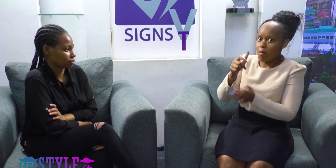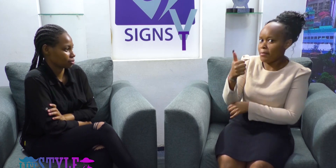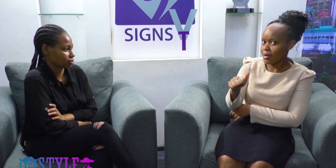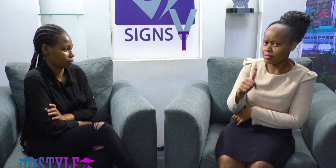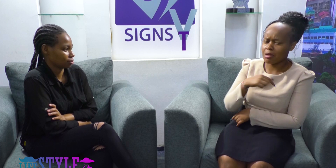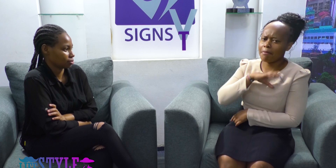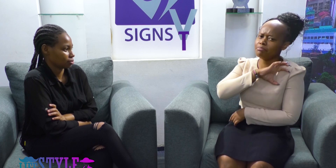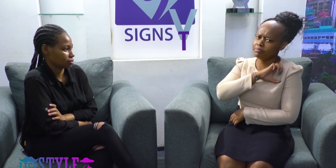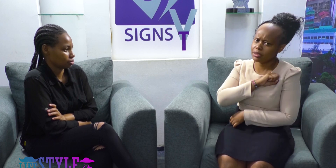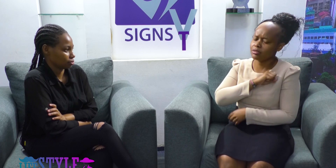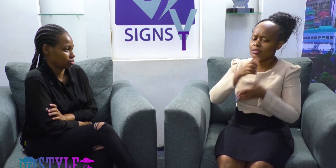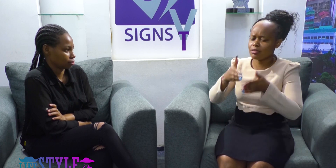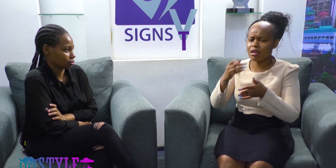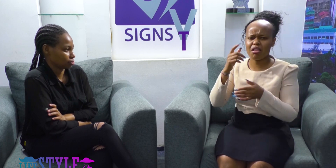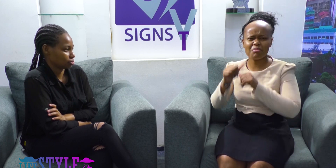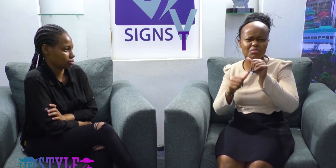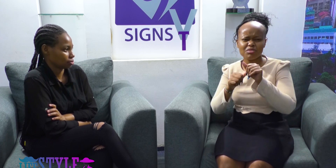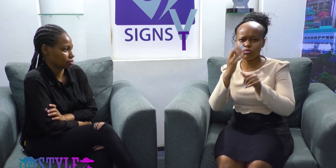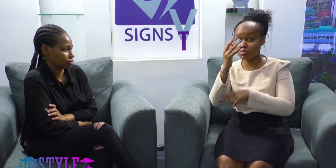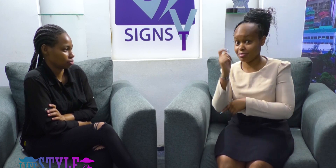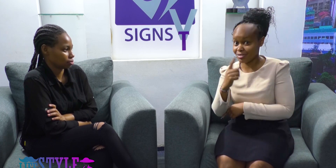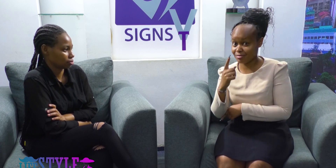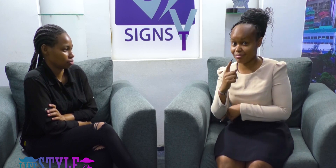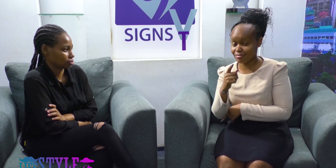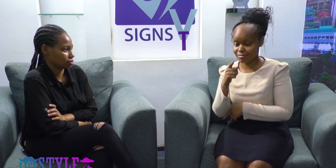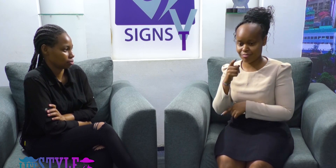he also asked me to be coming around to do adverts.